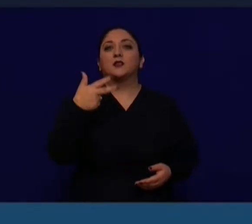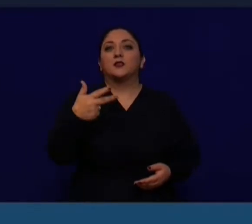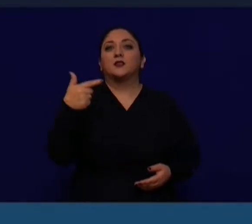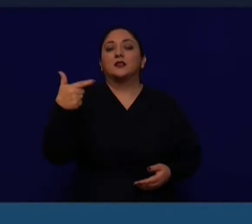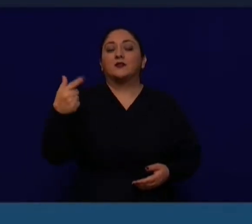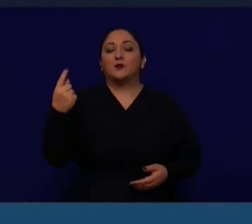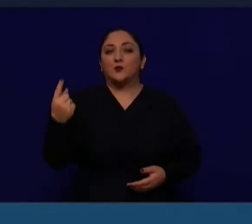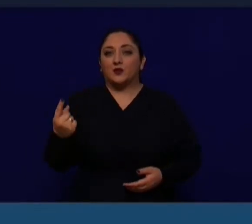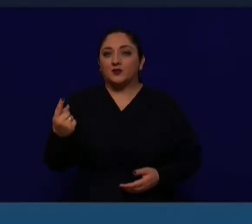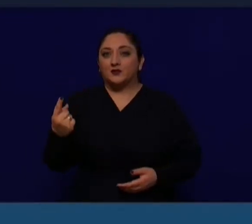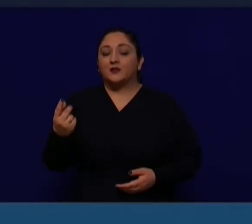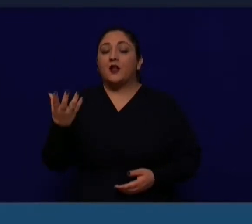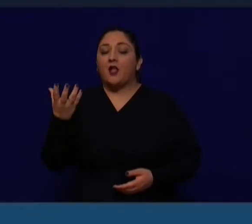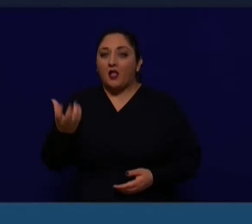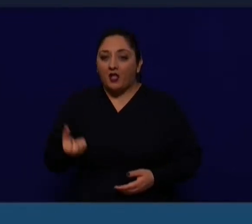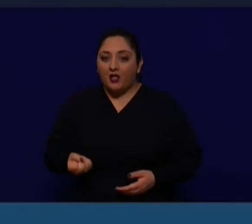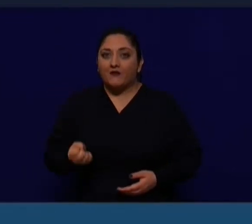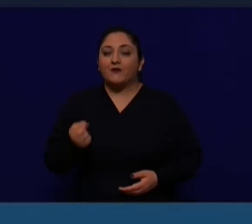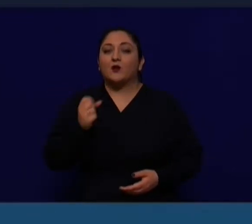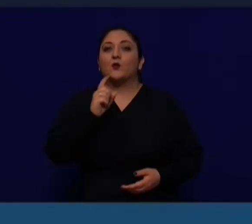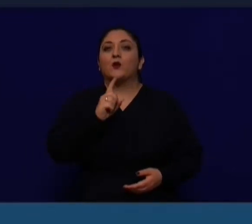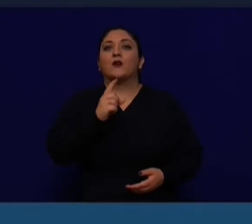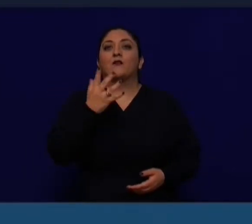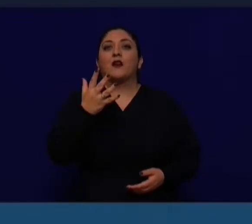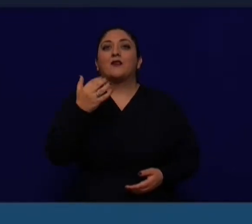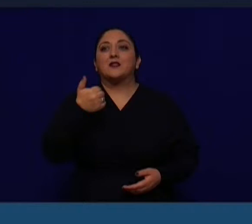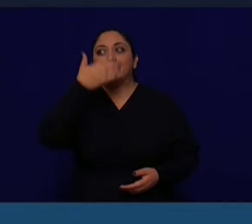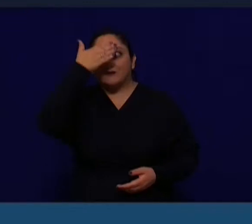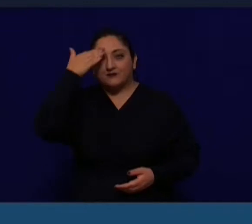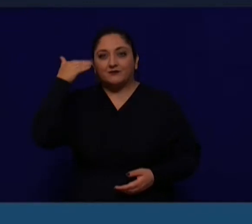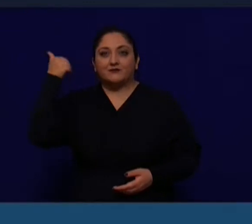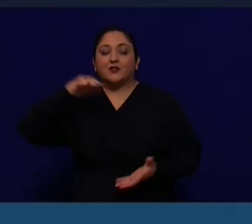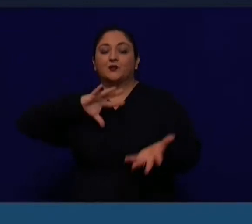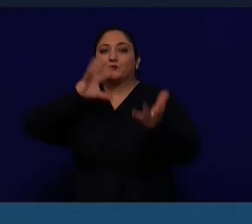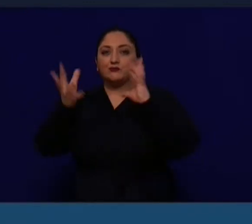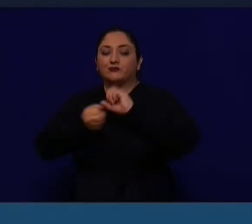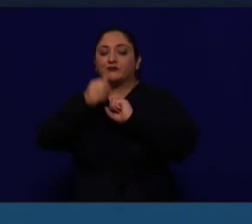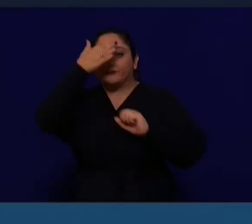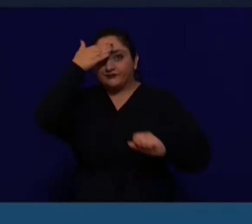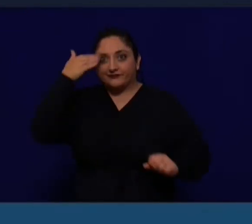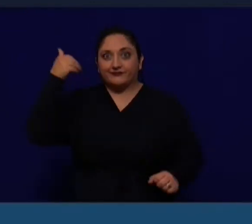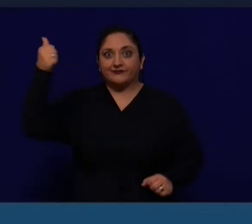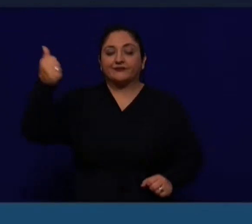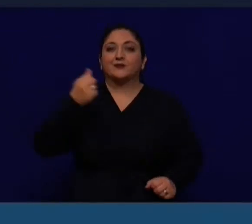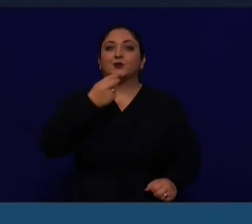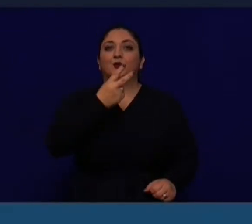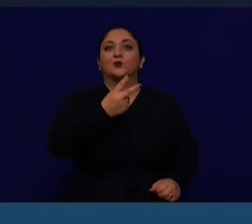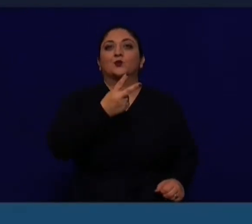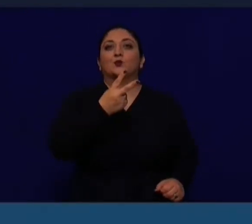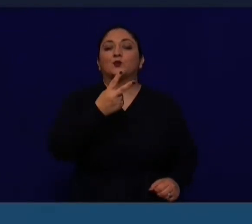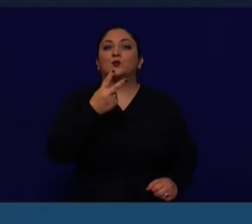23,871. We also had 156 cases recovered, so the total recovered cases is